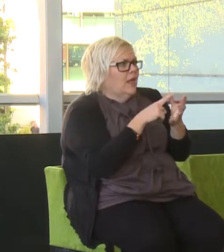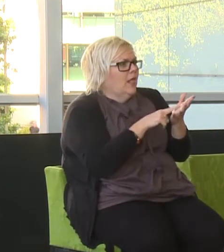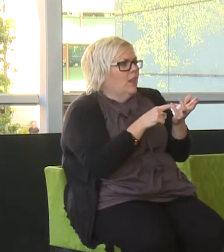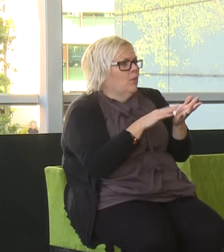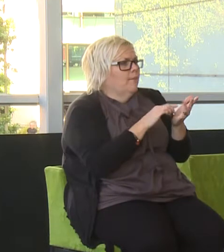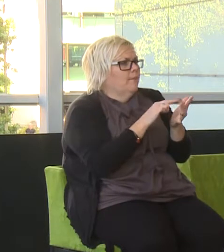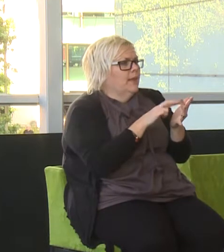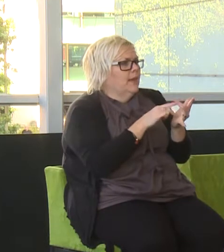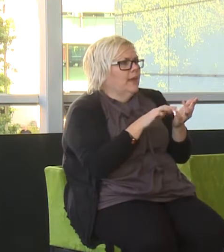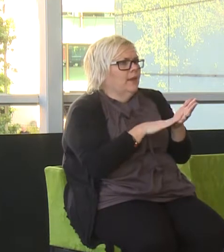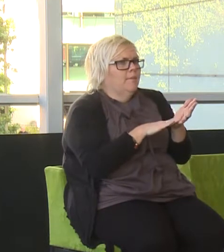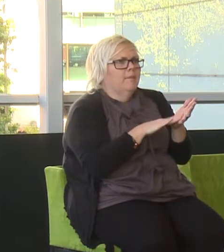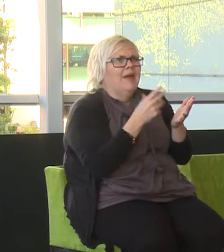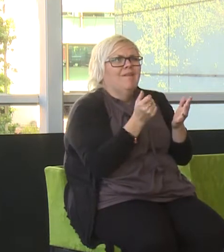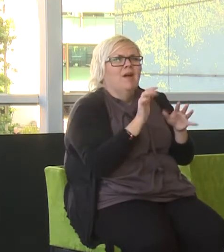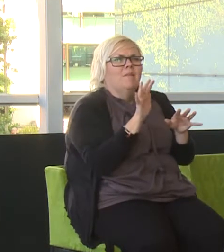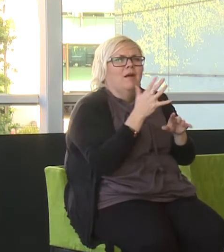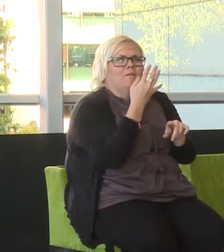versions, Wolvie had about 40 pairs.